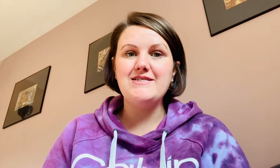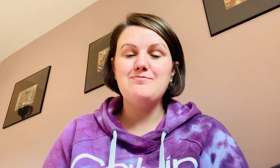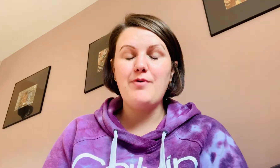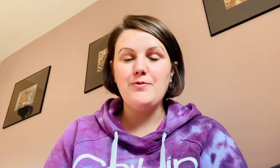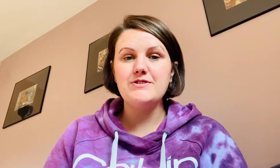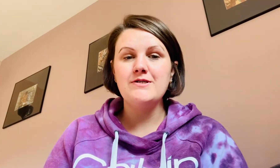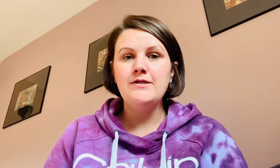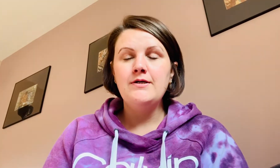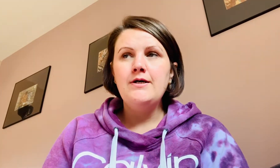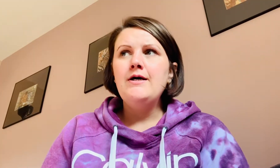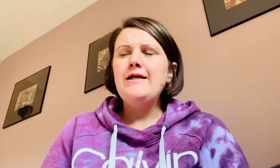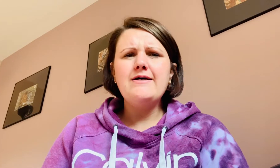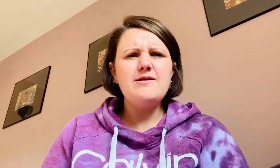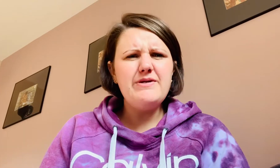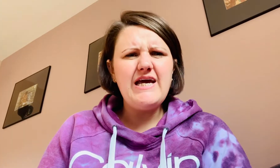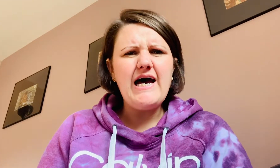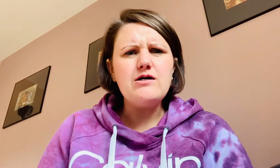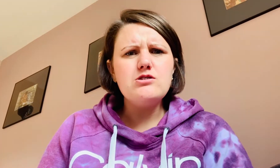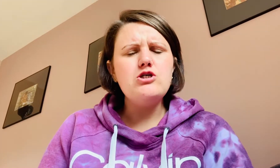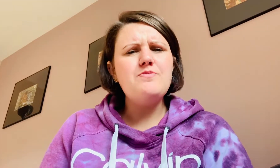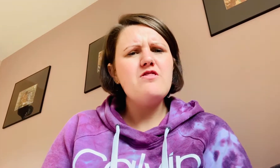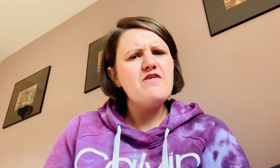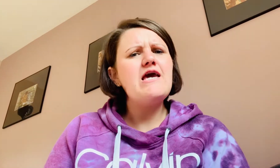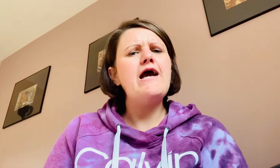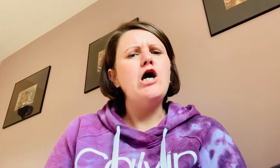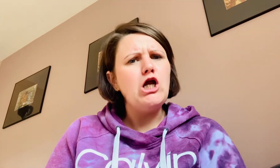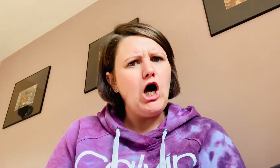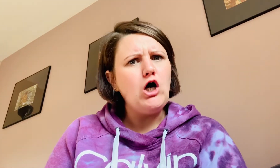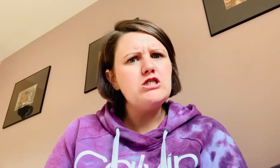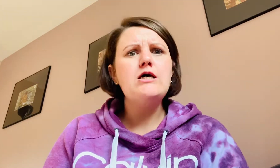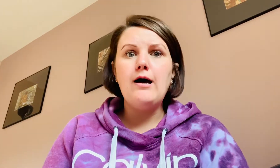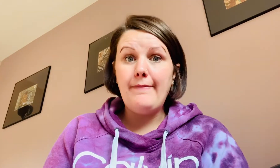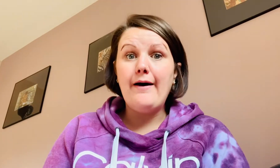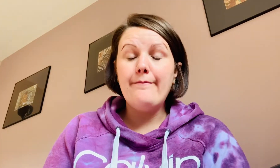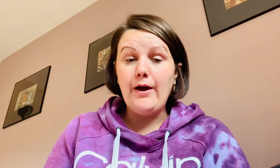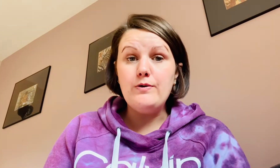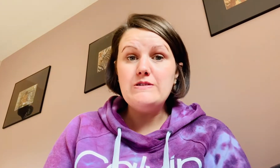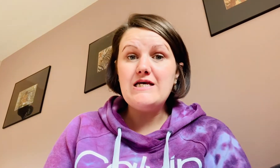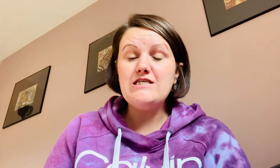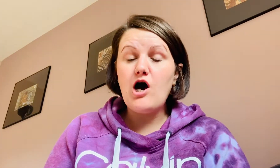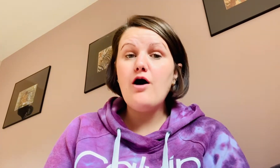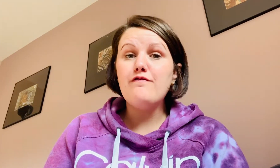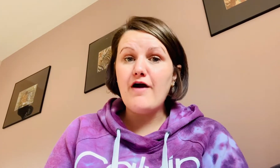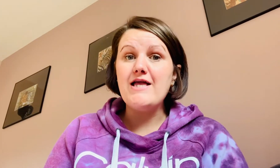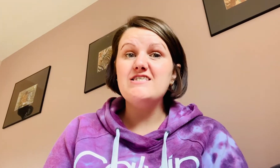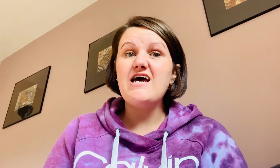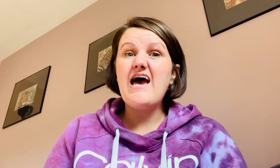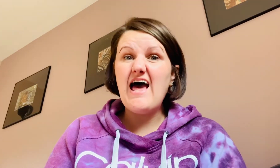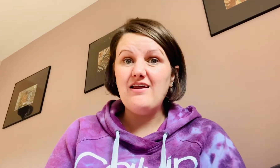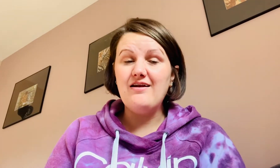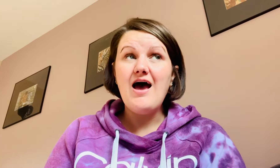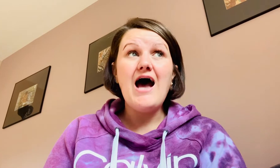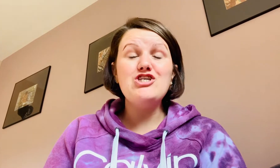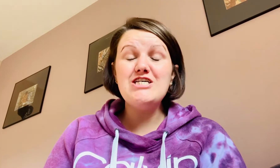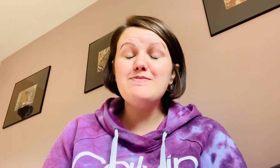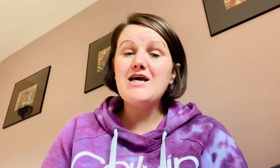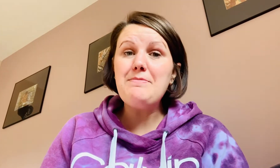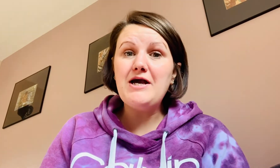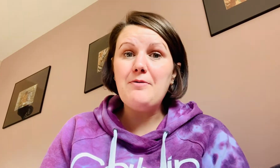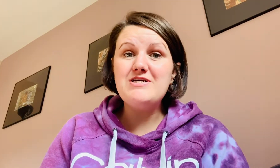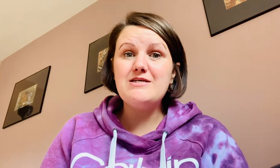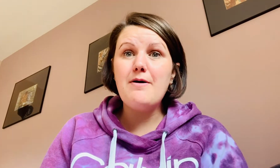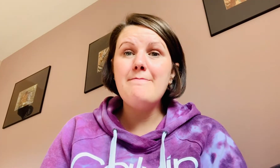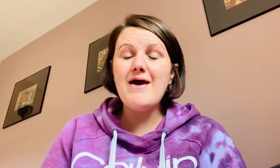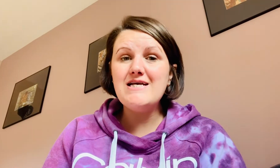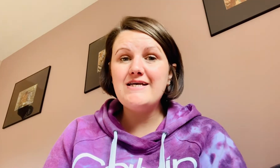the best boat. Now, somebody else who's been thinking a lot about boats is our friend Helen, and she's been